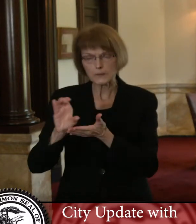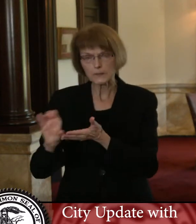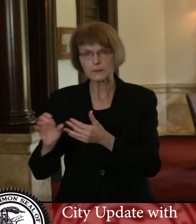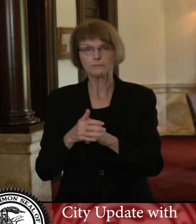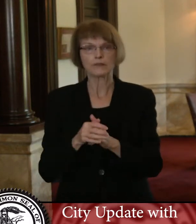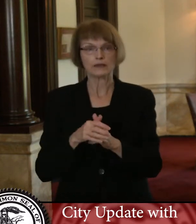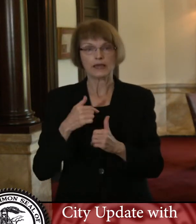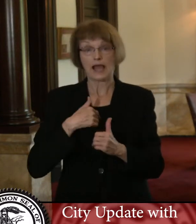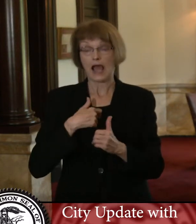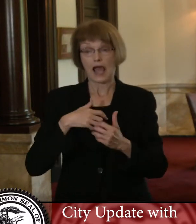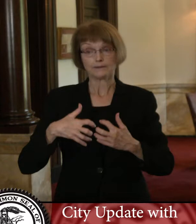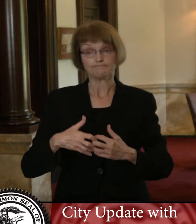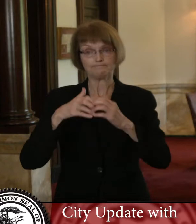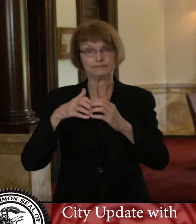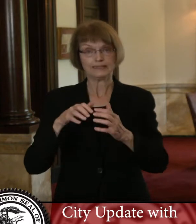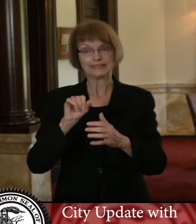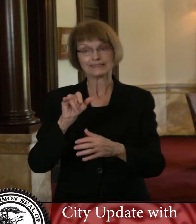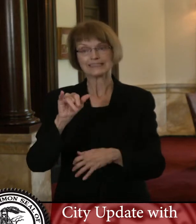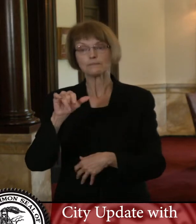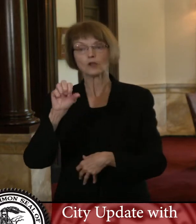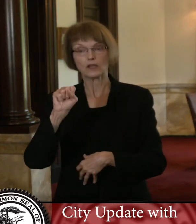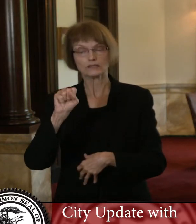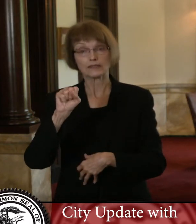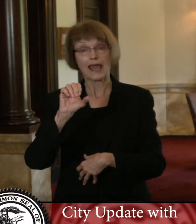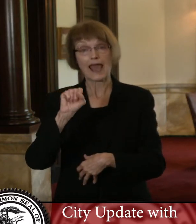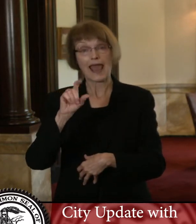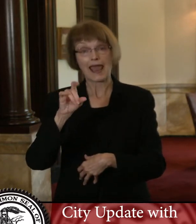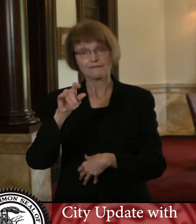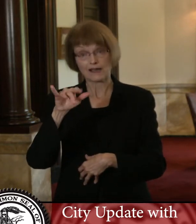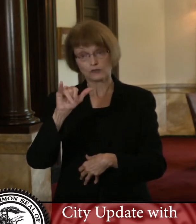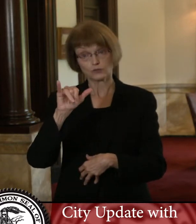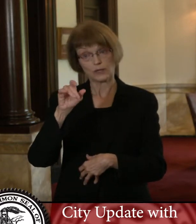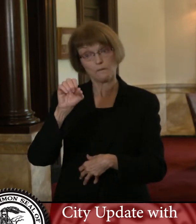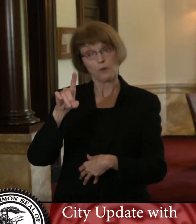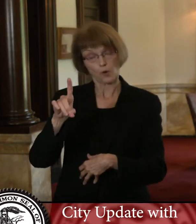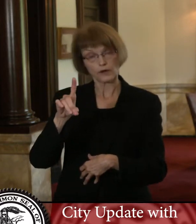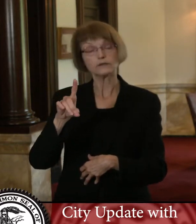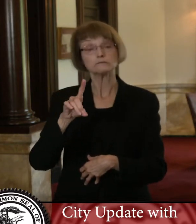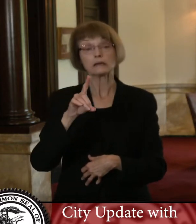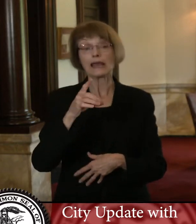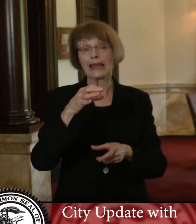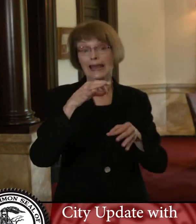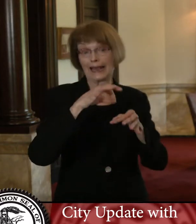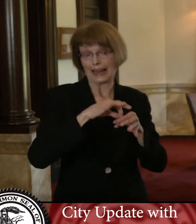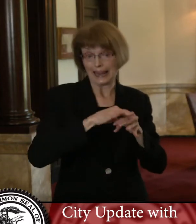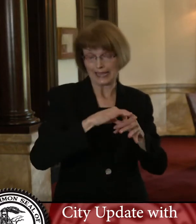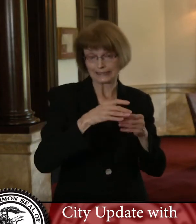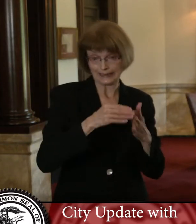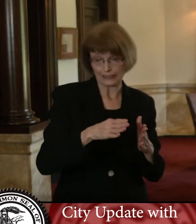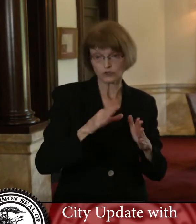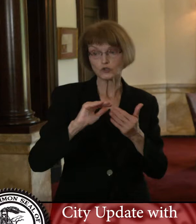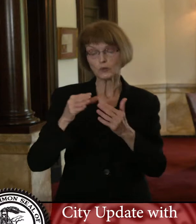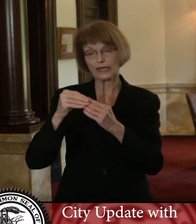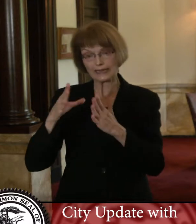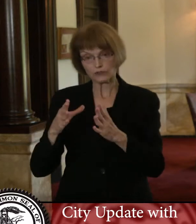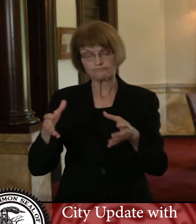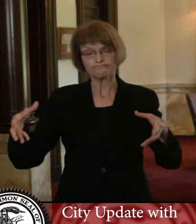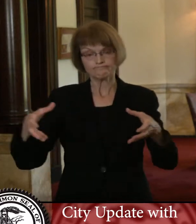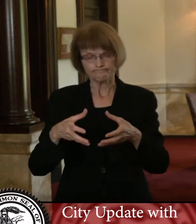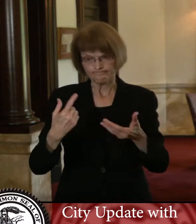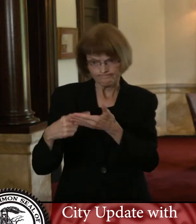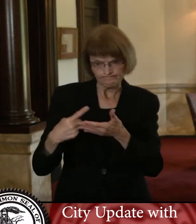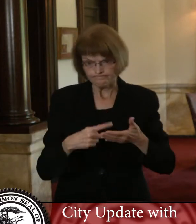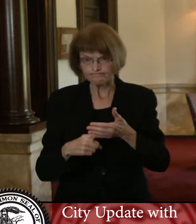Stimulus Advisory Board, composed of elected and community leaders, to help put together a plan to ensure these investments